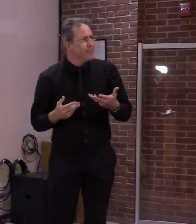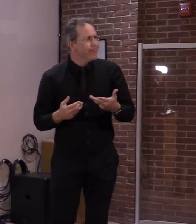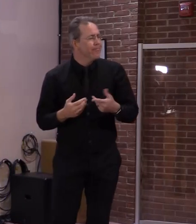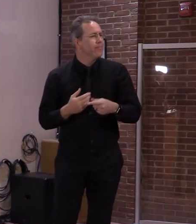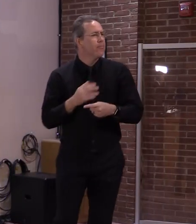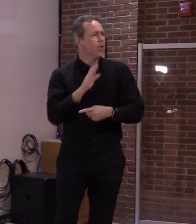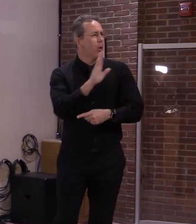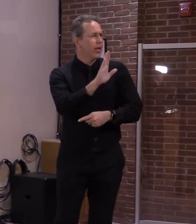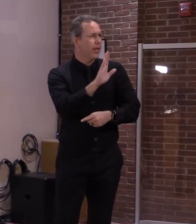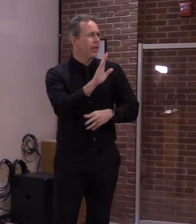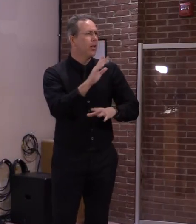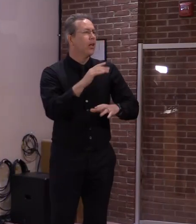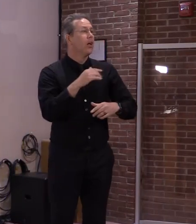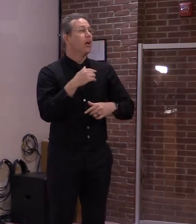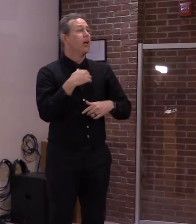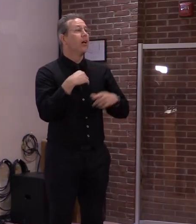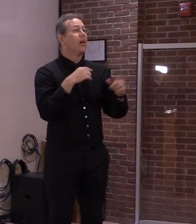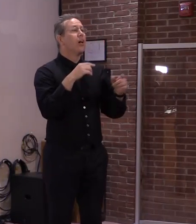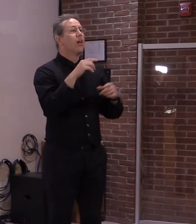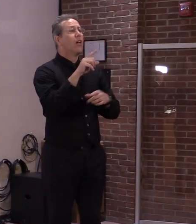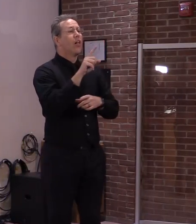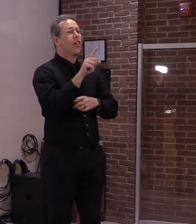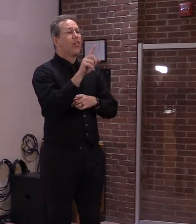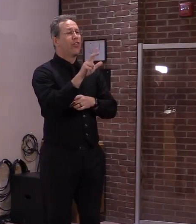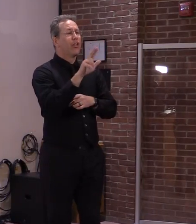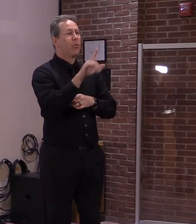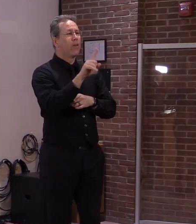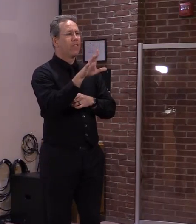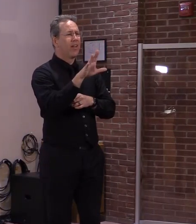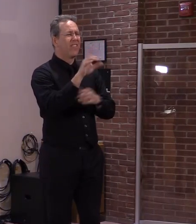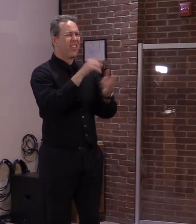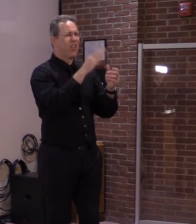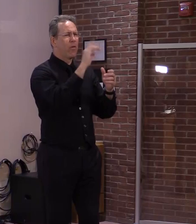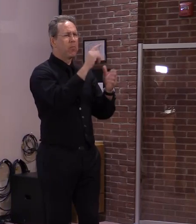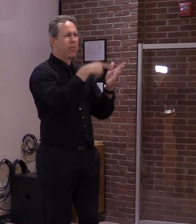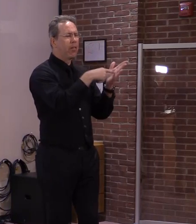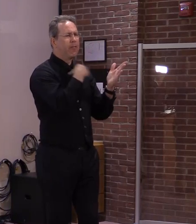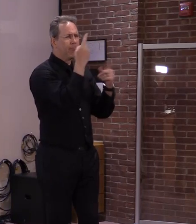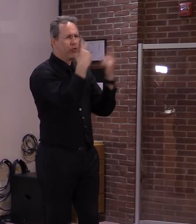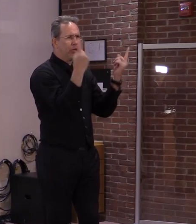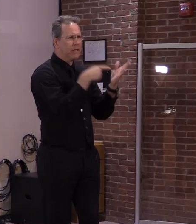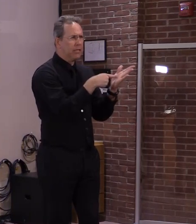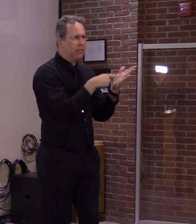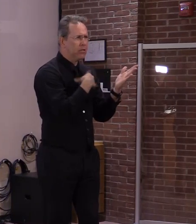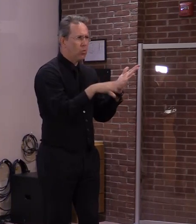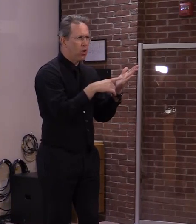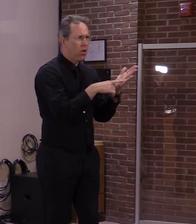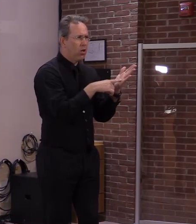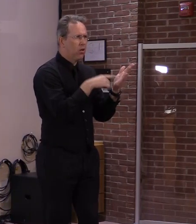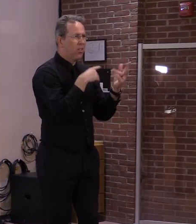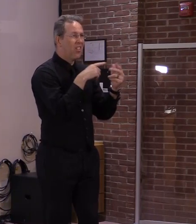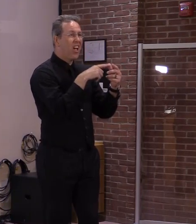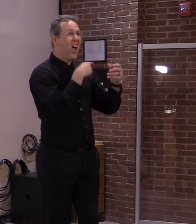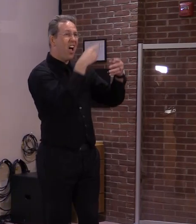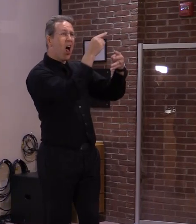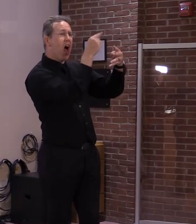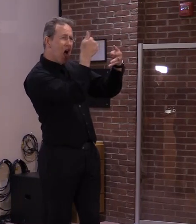asked, for funding to move forward with help in terms of the pandemic.